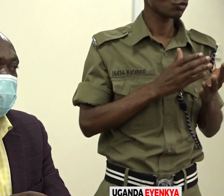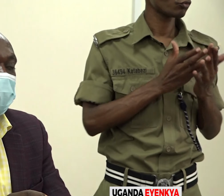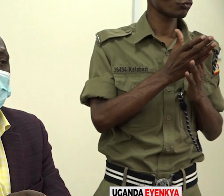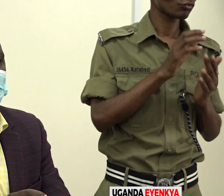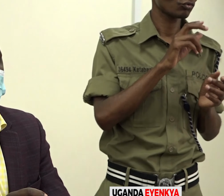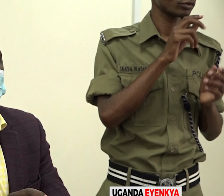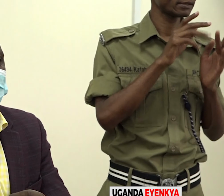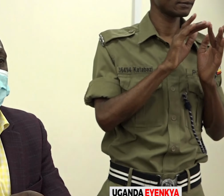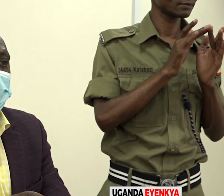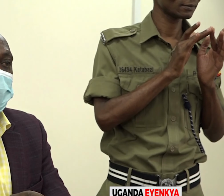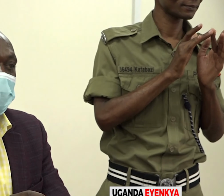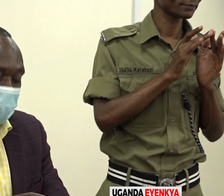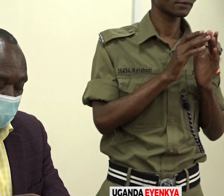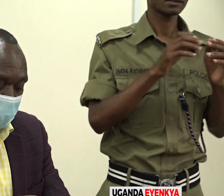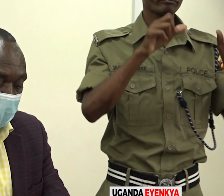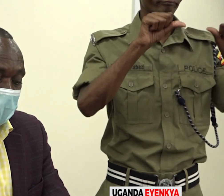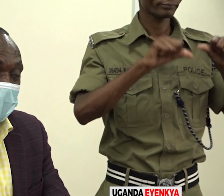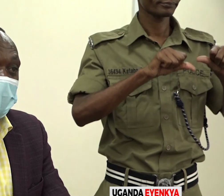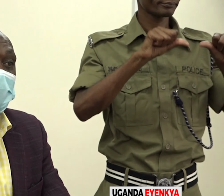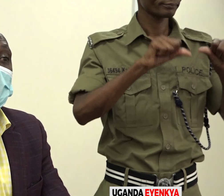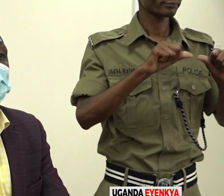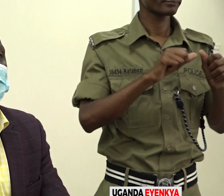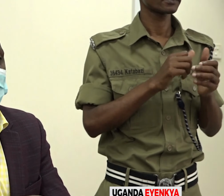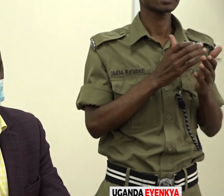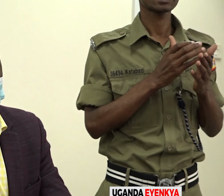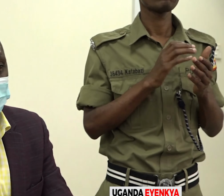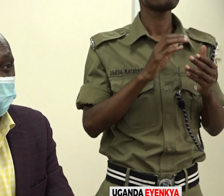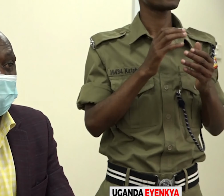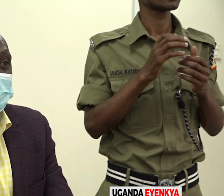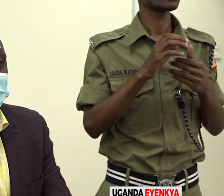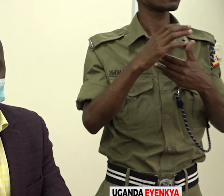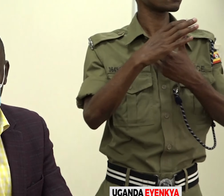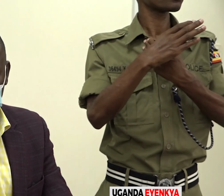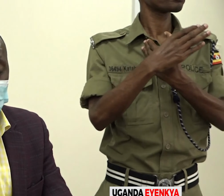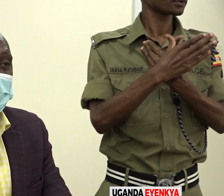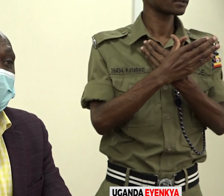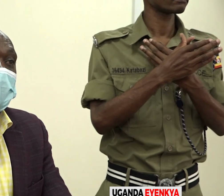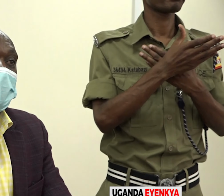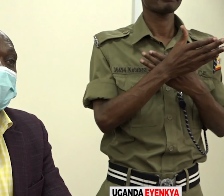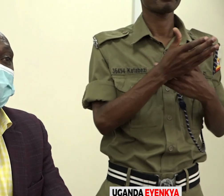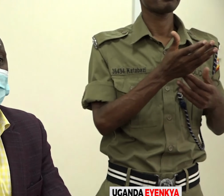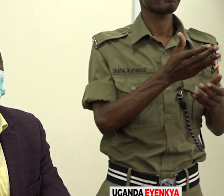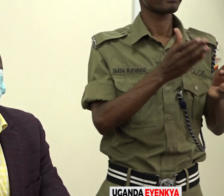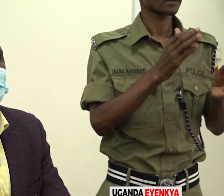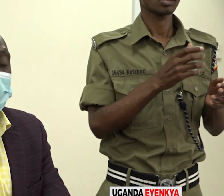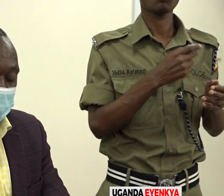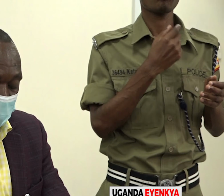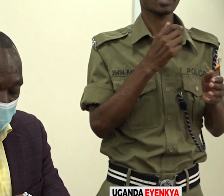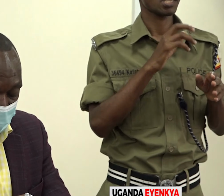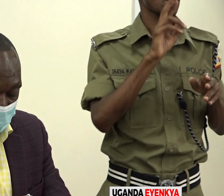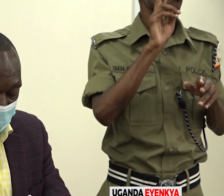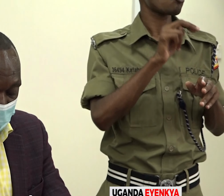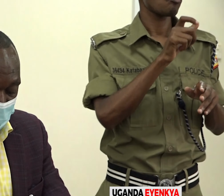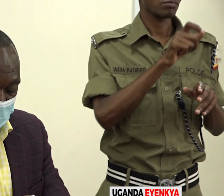mutimbagano kibi nnyo, ne mu buwangwa bwaffe wano teri asupportinga kintu kya